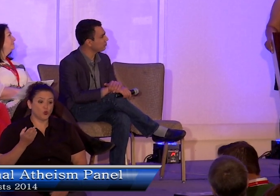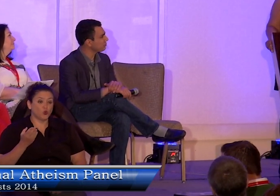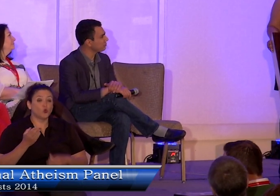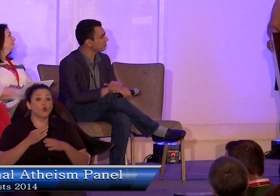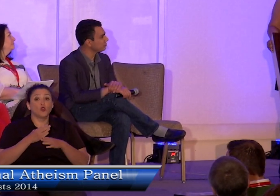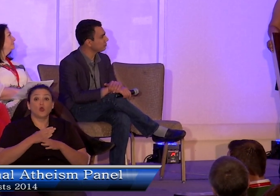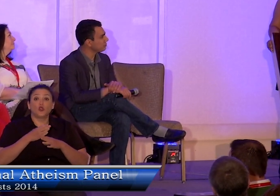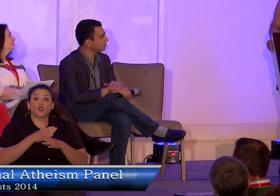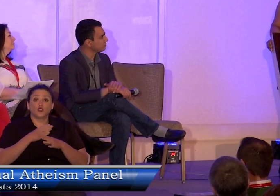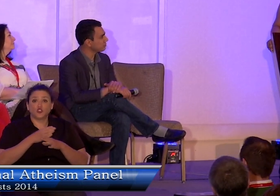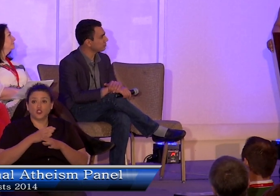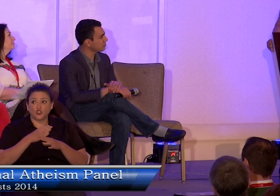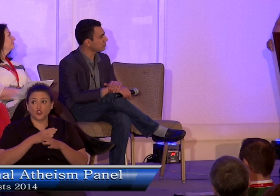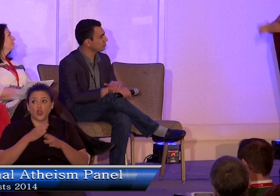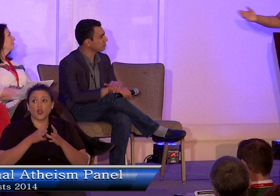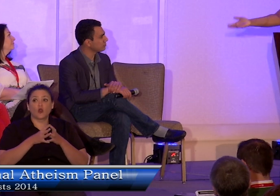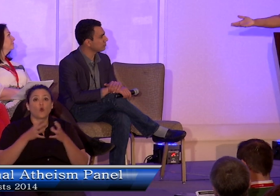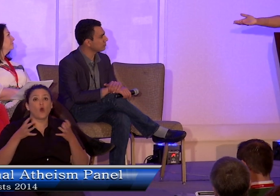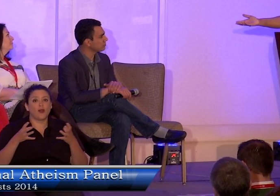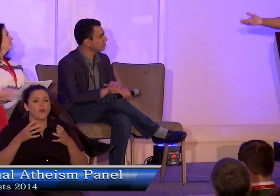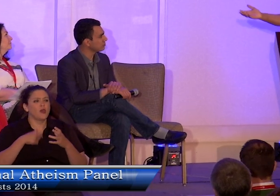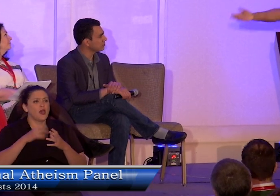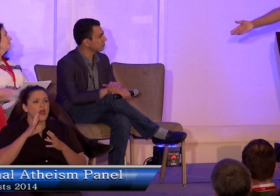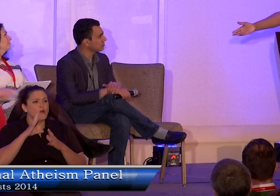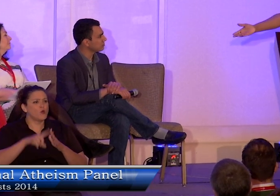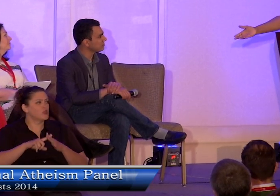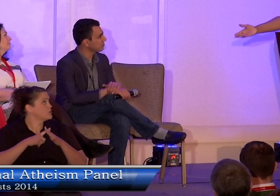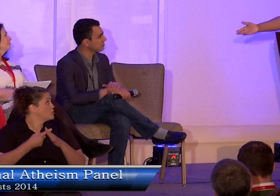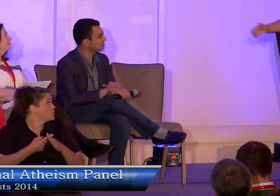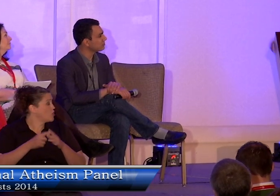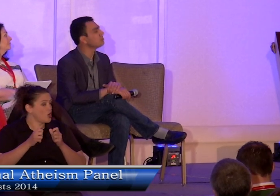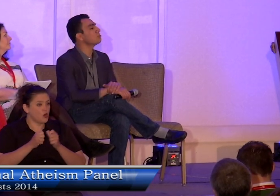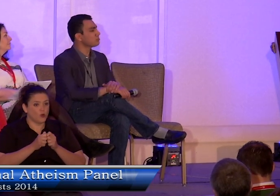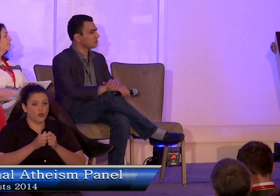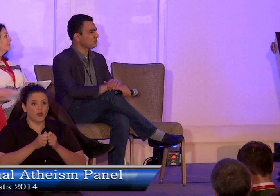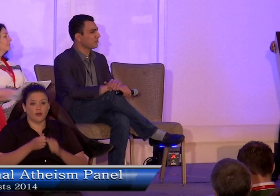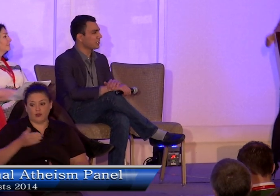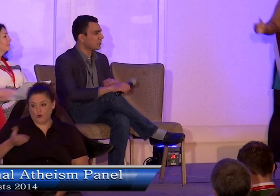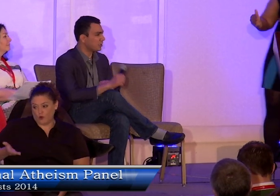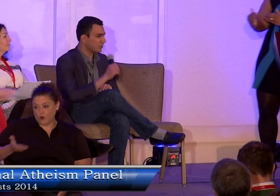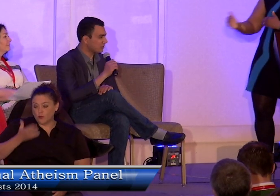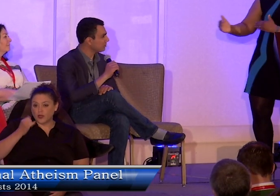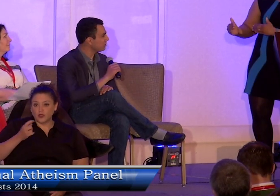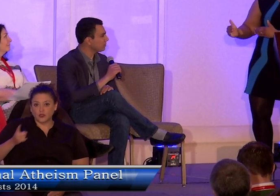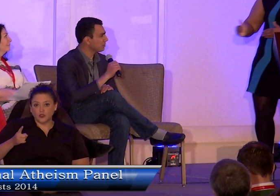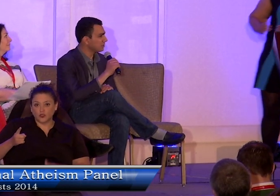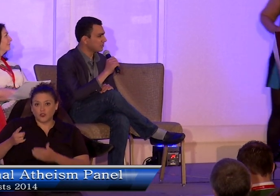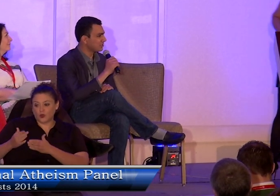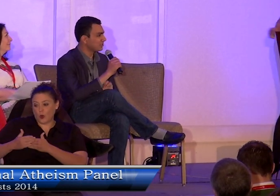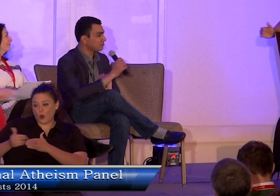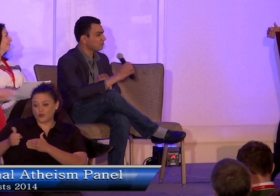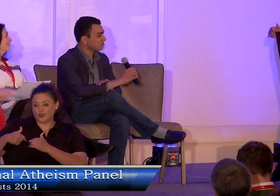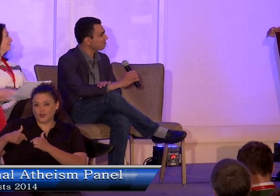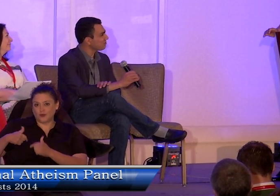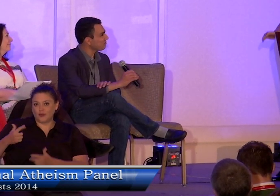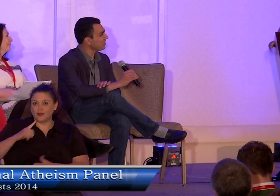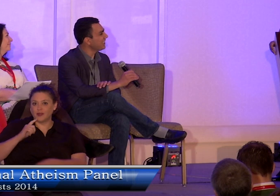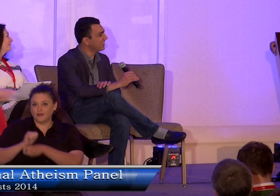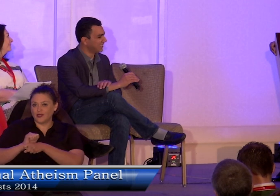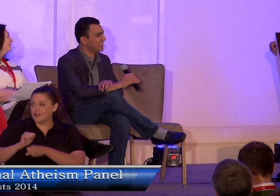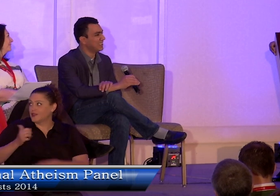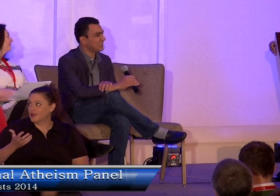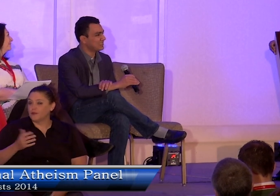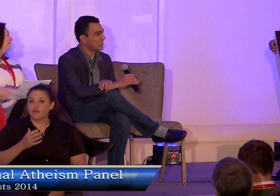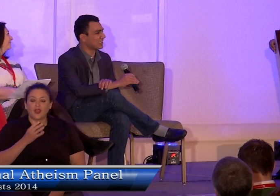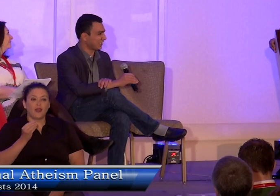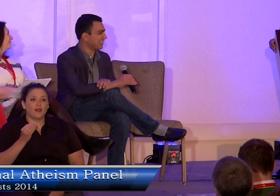share quite a bit, and I'm going to start with you just because you're nearest to me physically, actually,